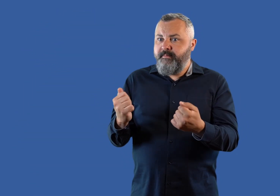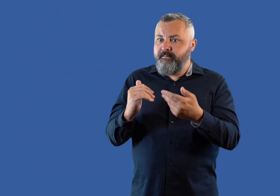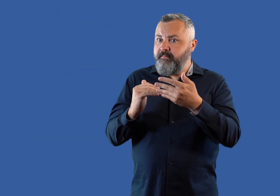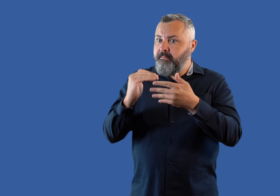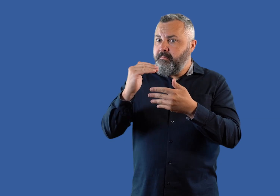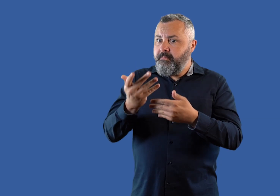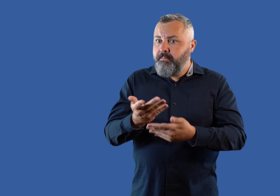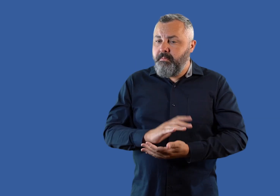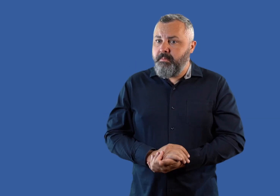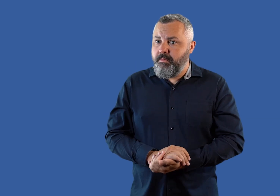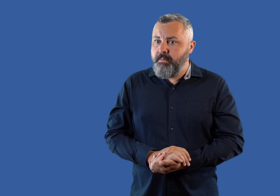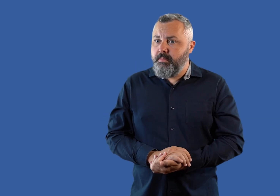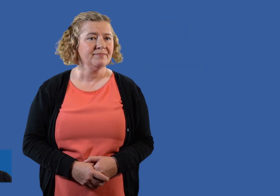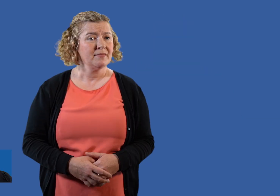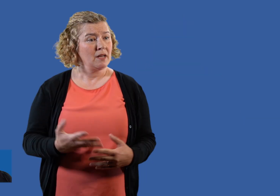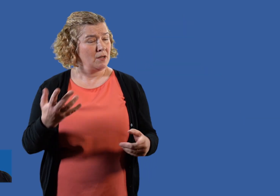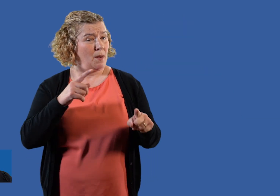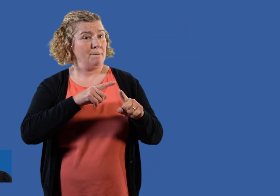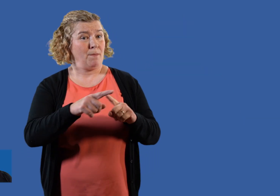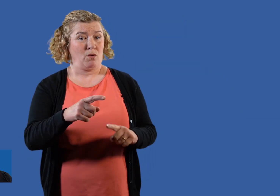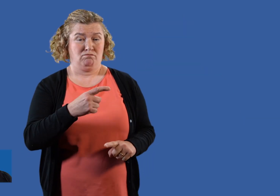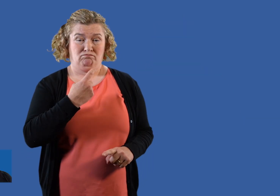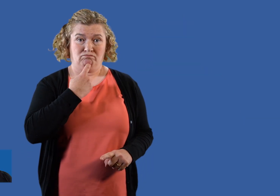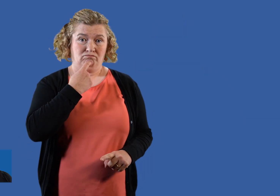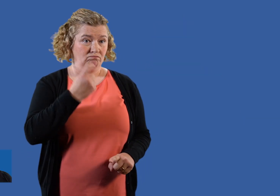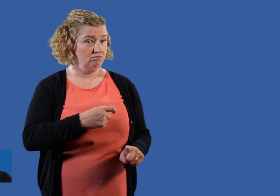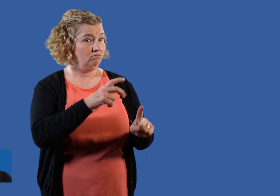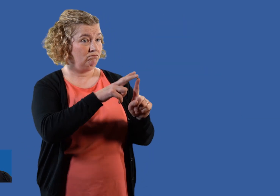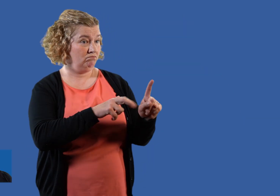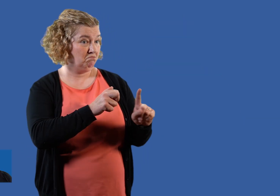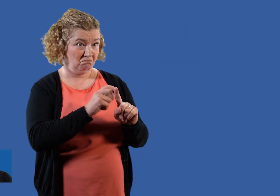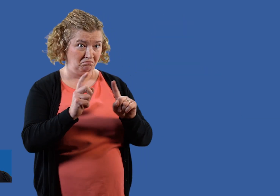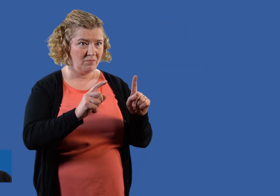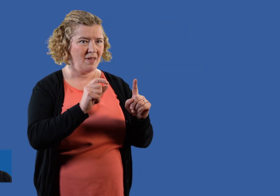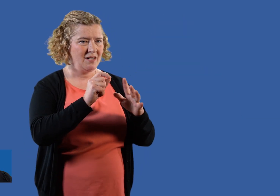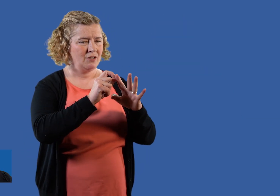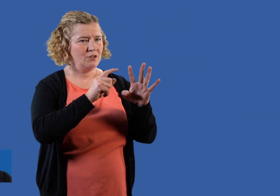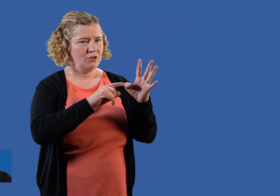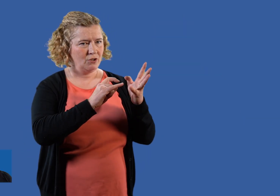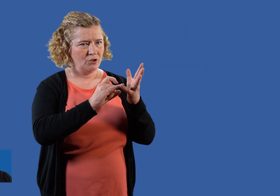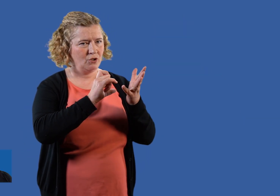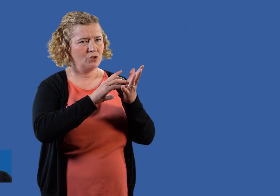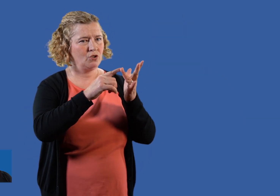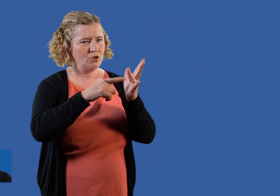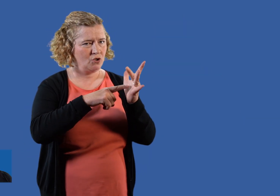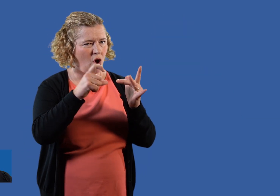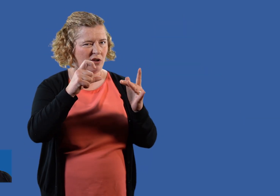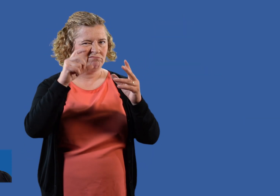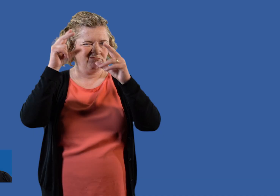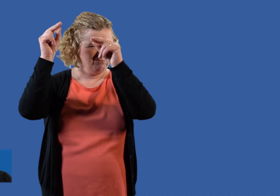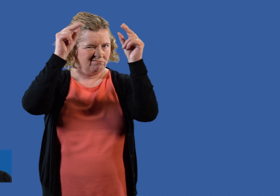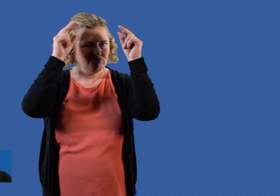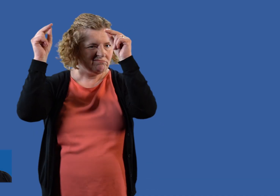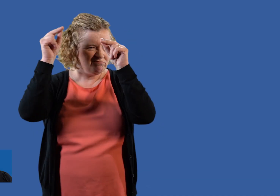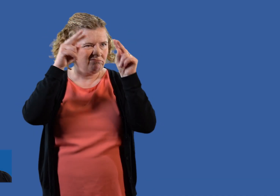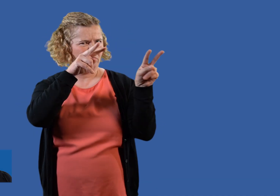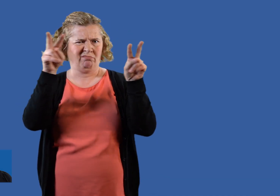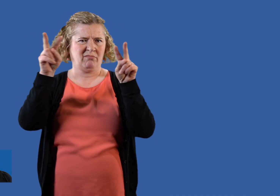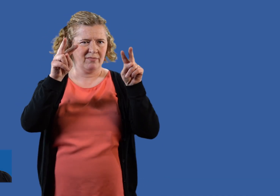disorders? Well, most severe of the diagnosis are psychotic and